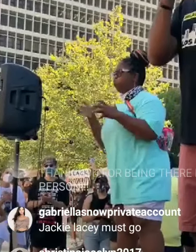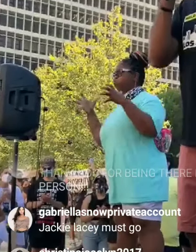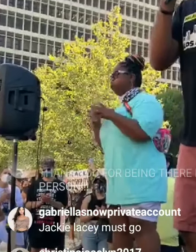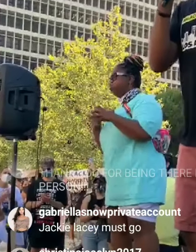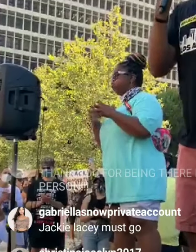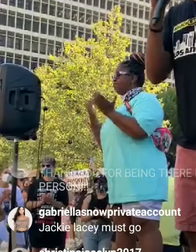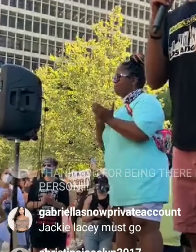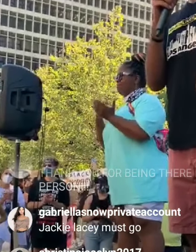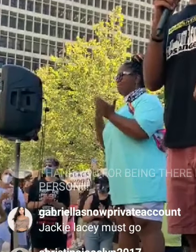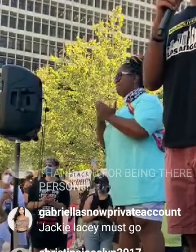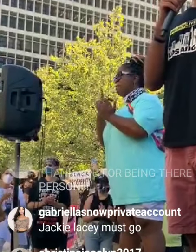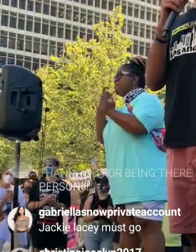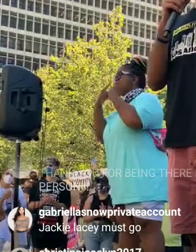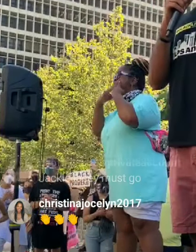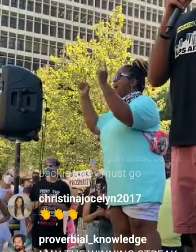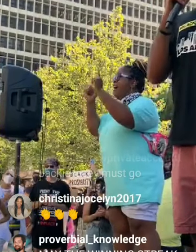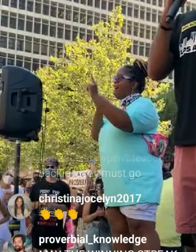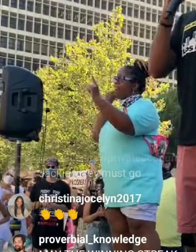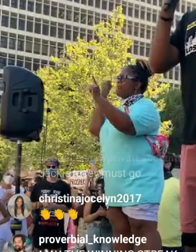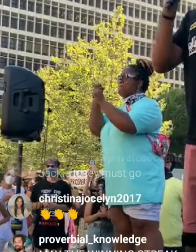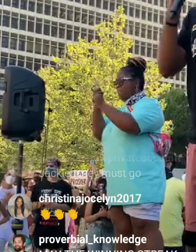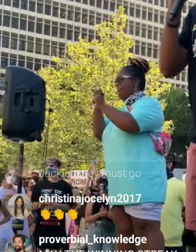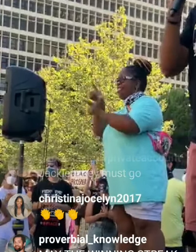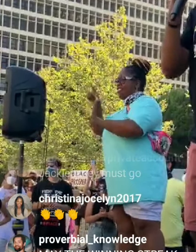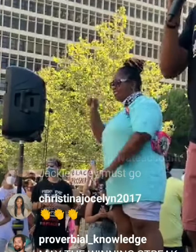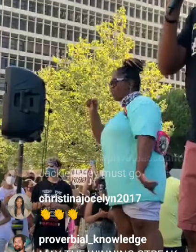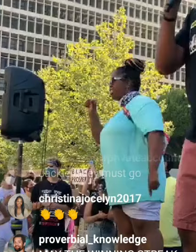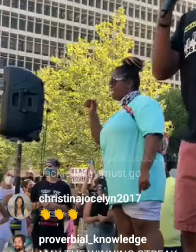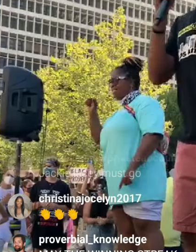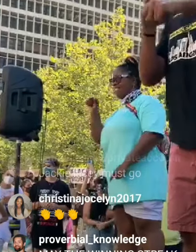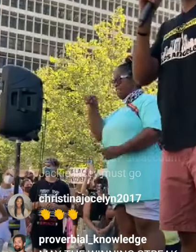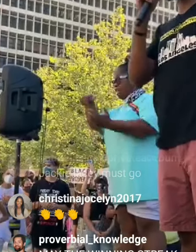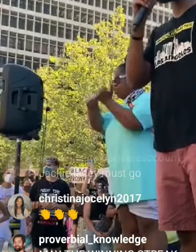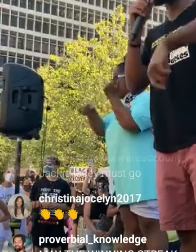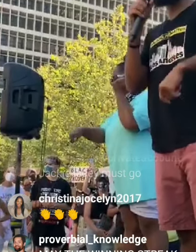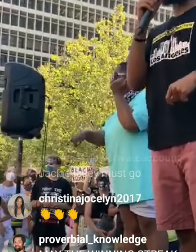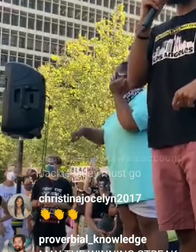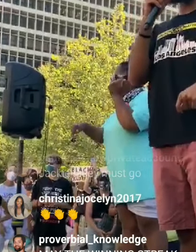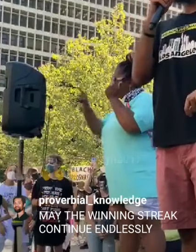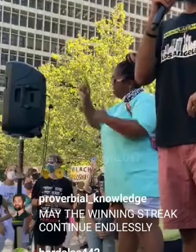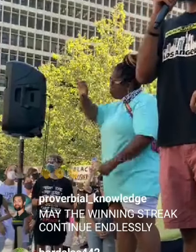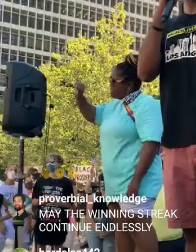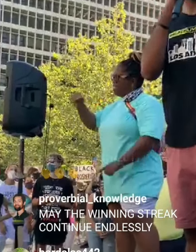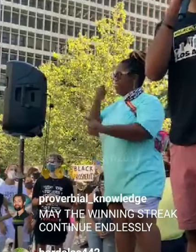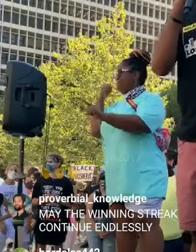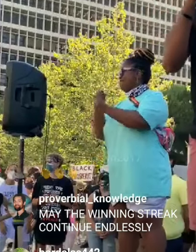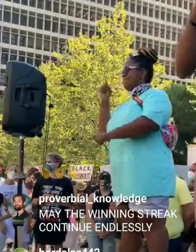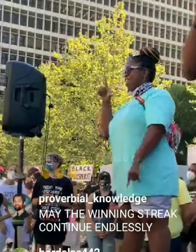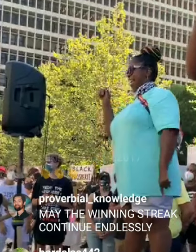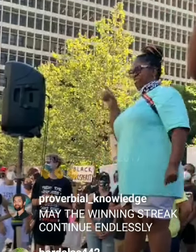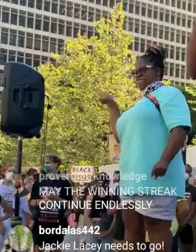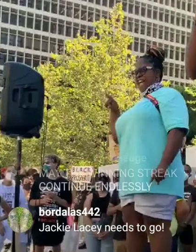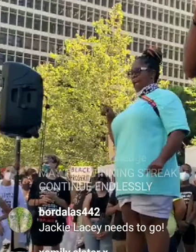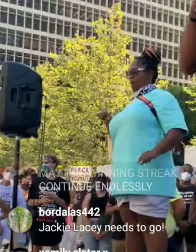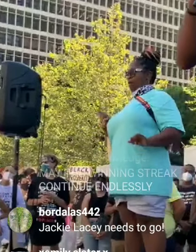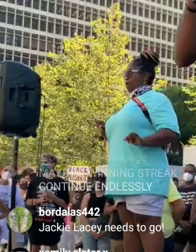Because this shit is making an impact. This shit is absolutely making an impact, right? And they feel